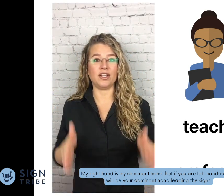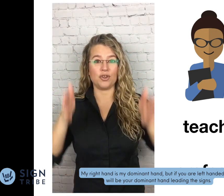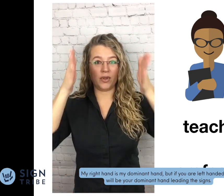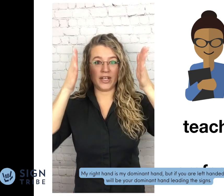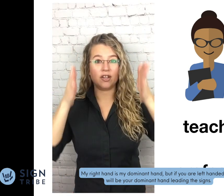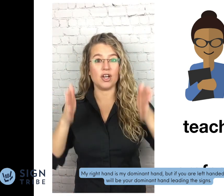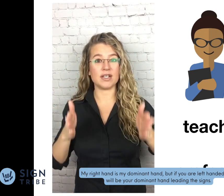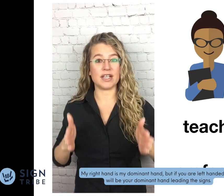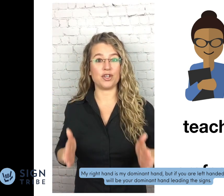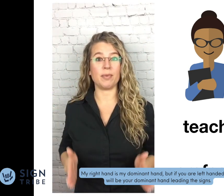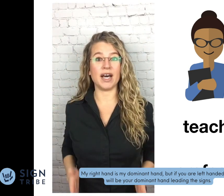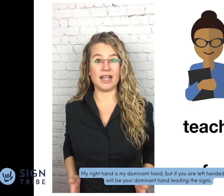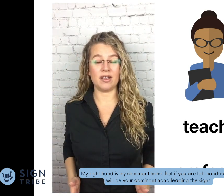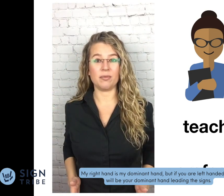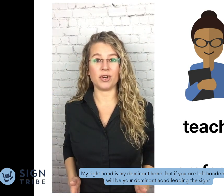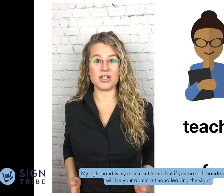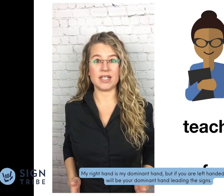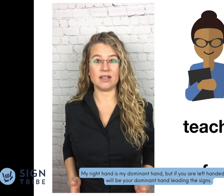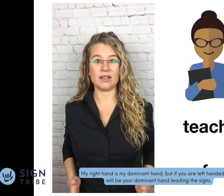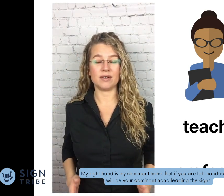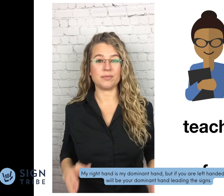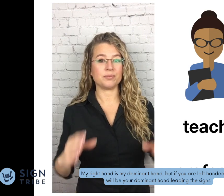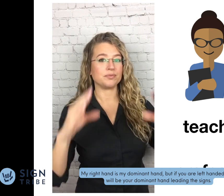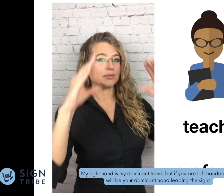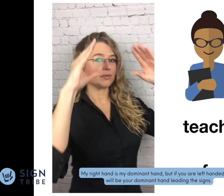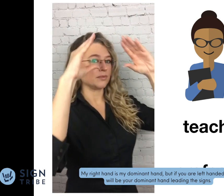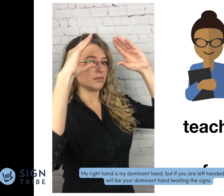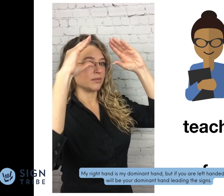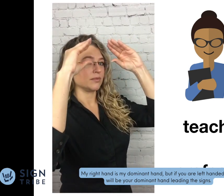going like alongside your body. Person.